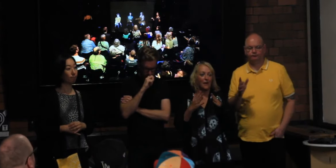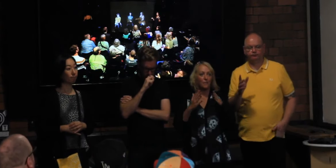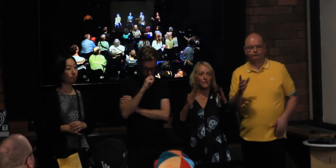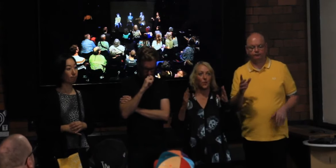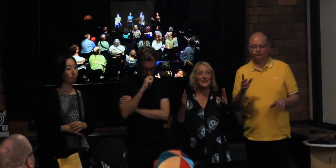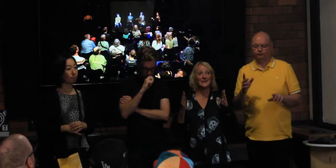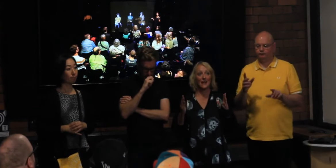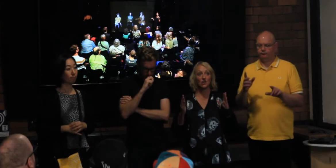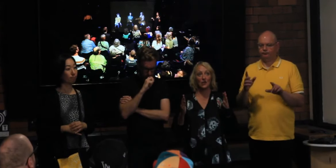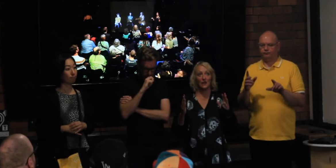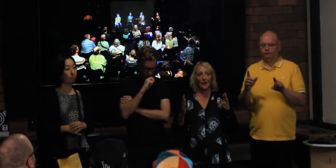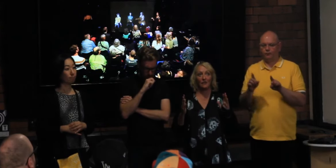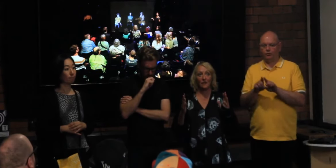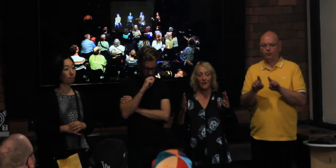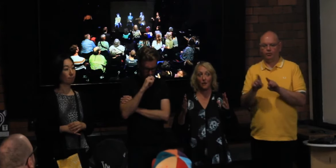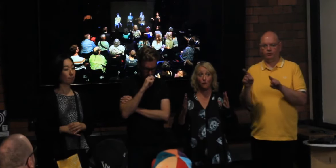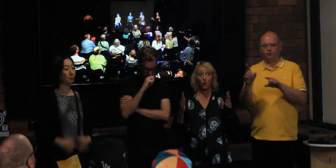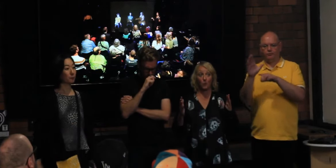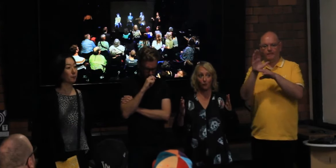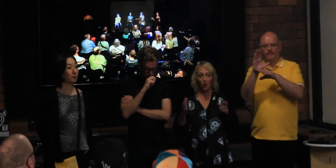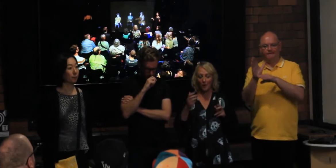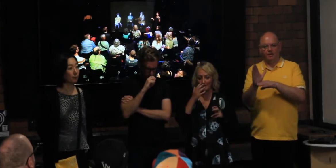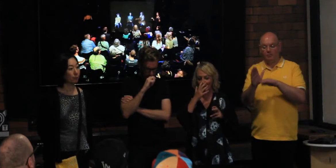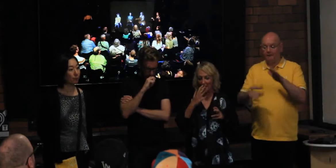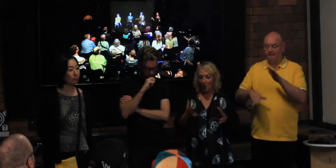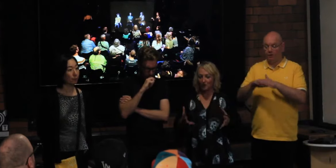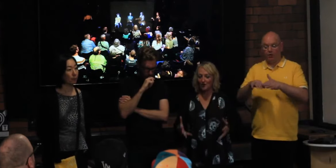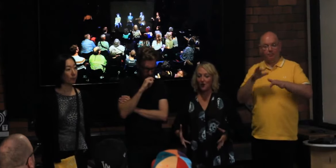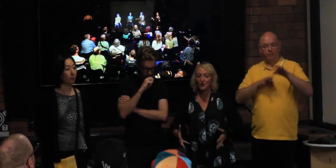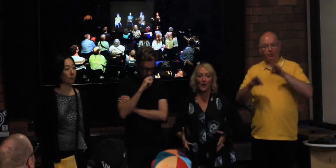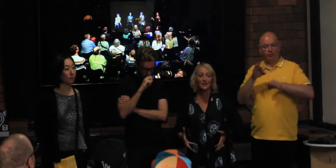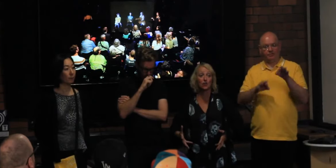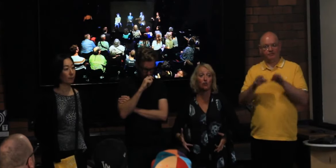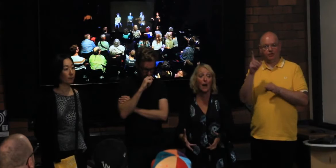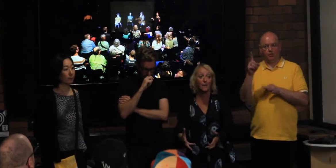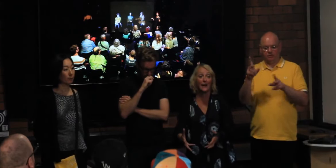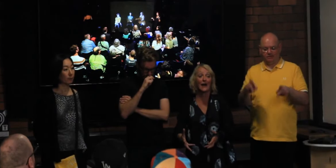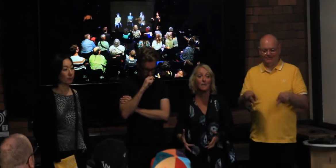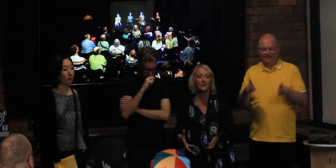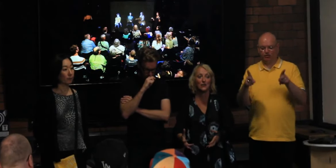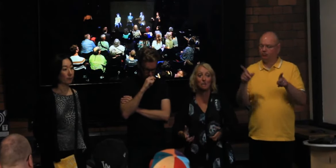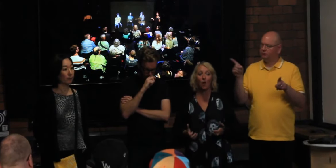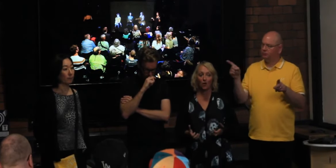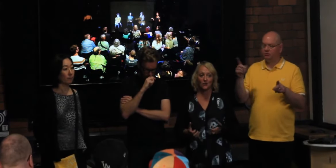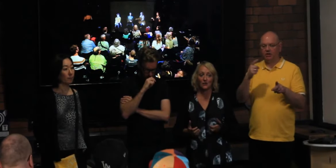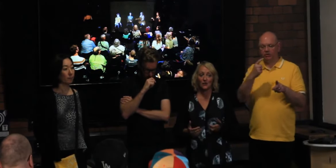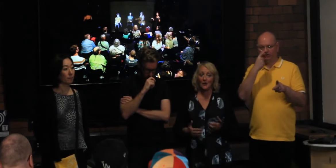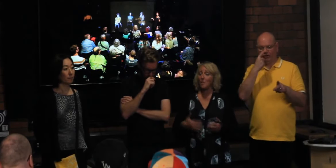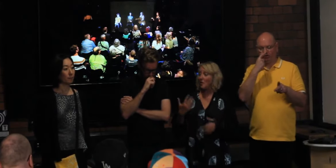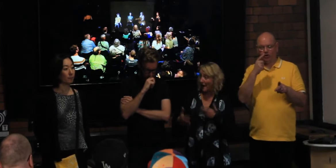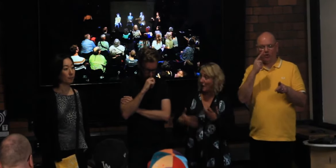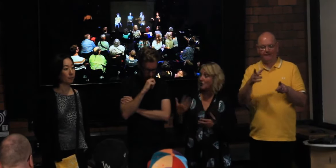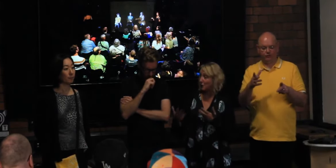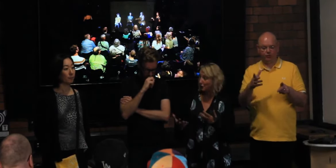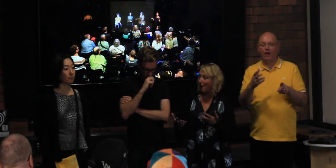in, one section in the full performance where Chisato has to grab an animated pot,